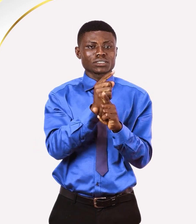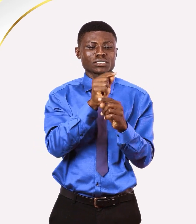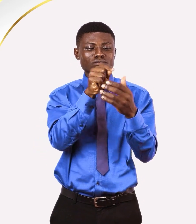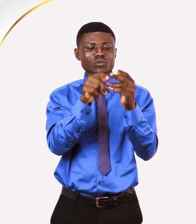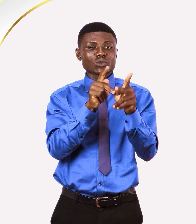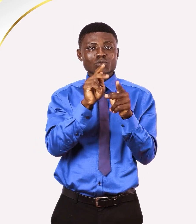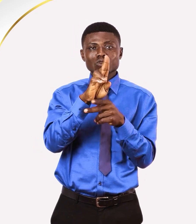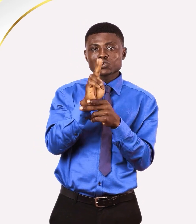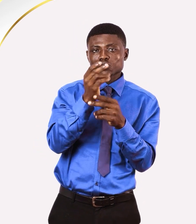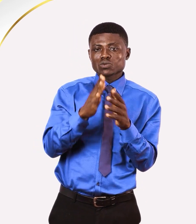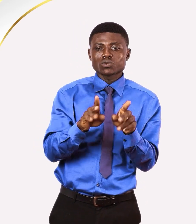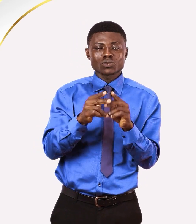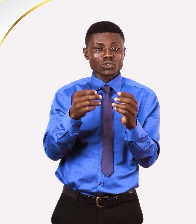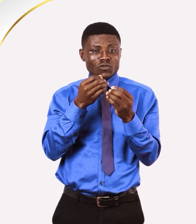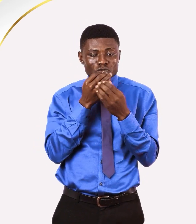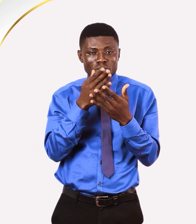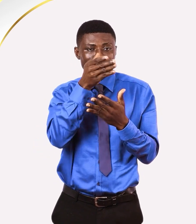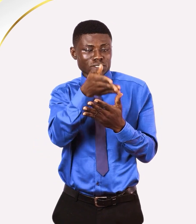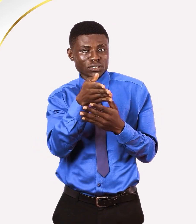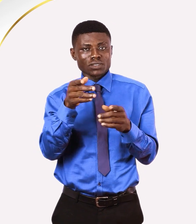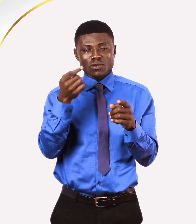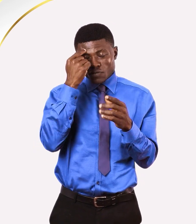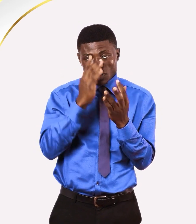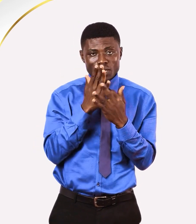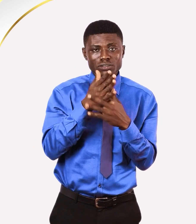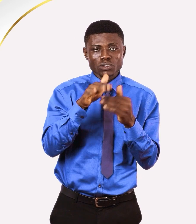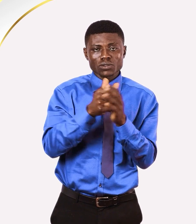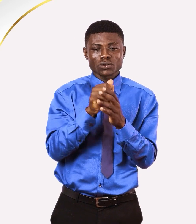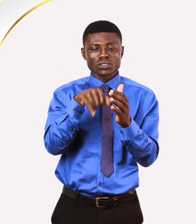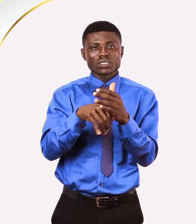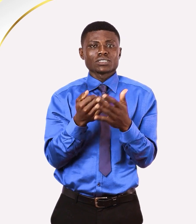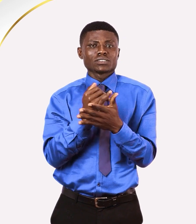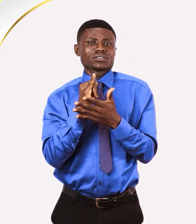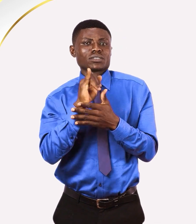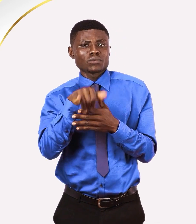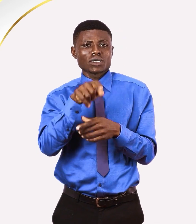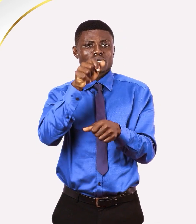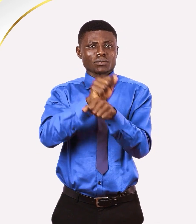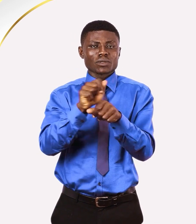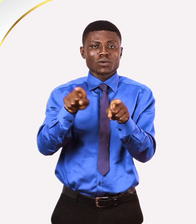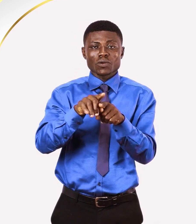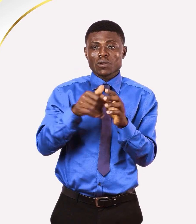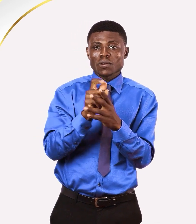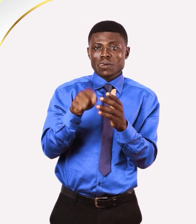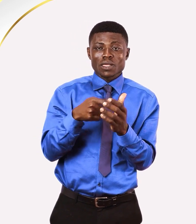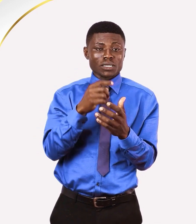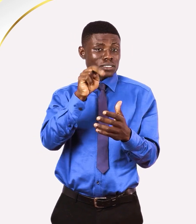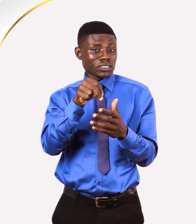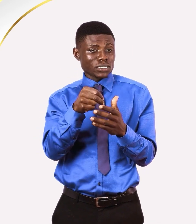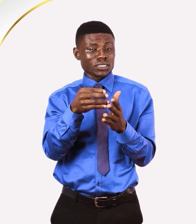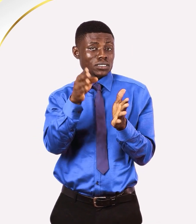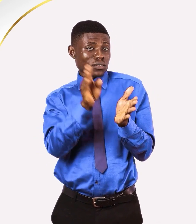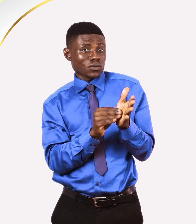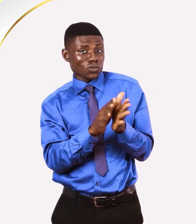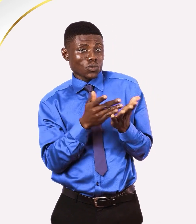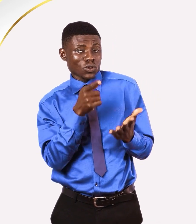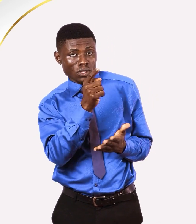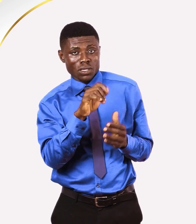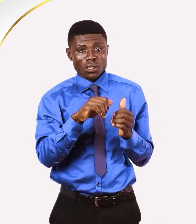point users to the information available for access within this institution. A request for a copy of